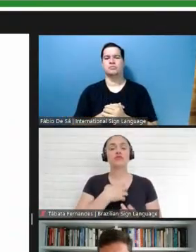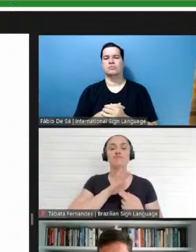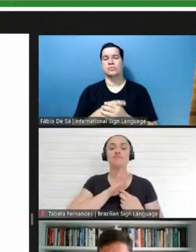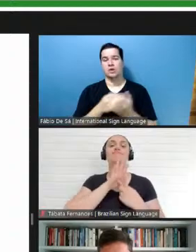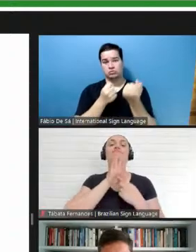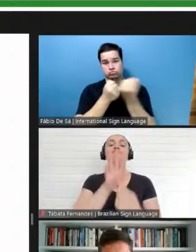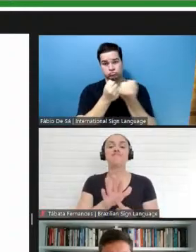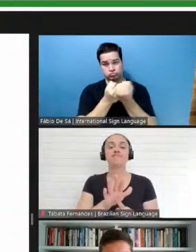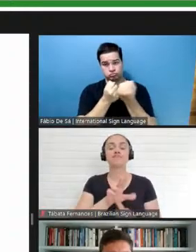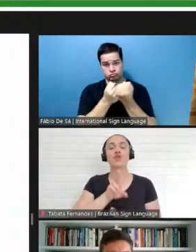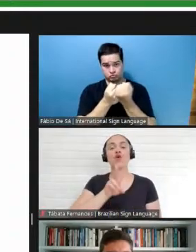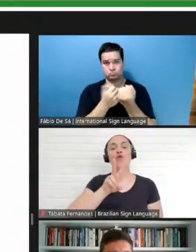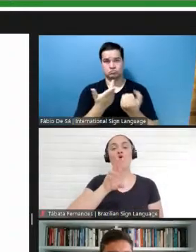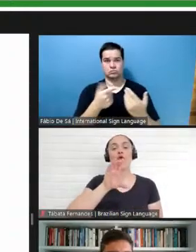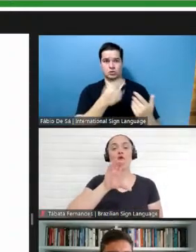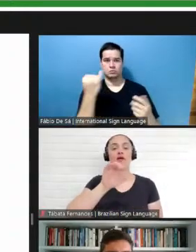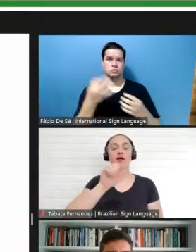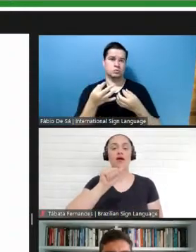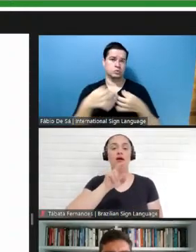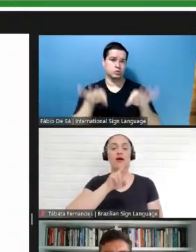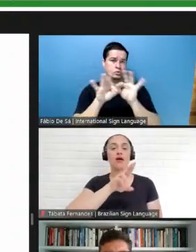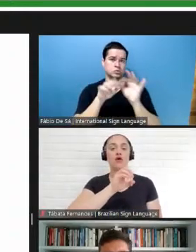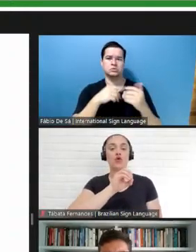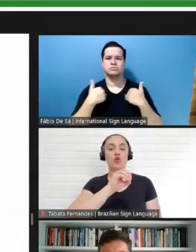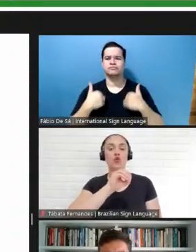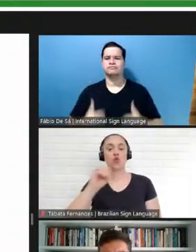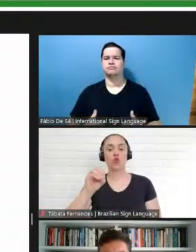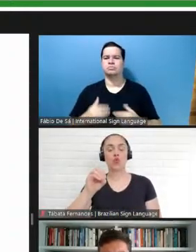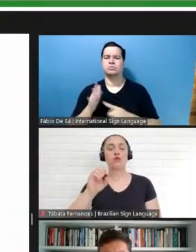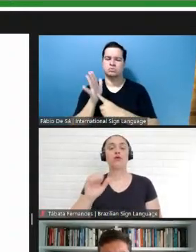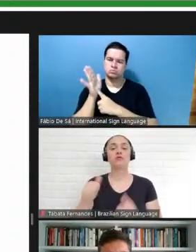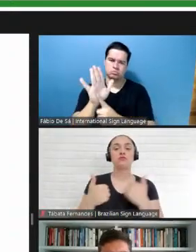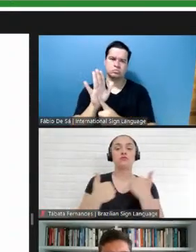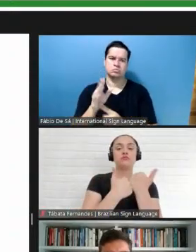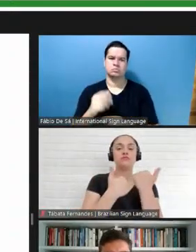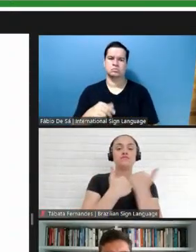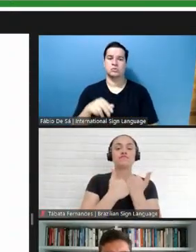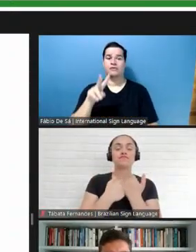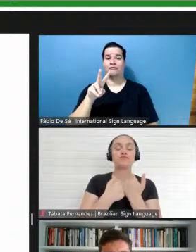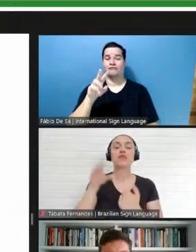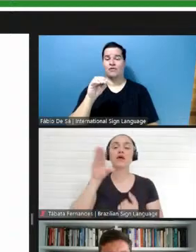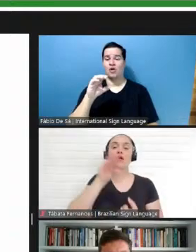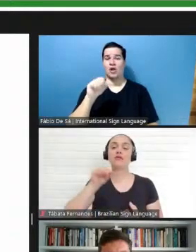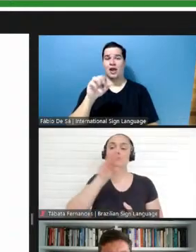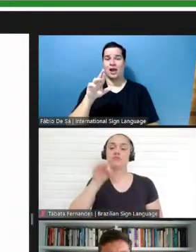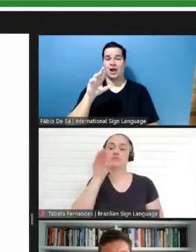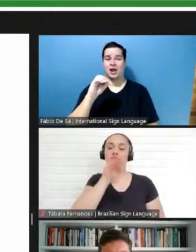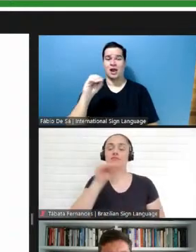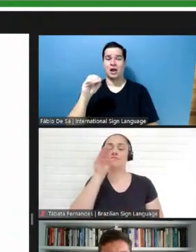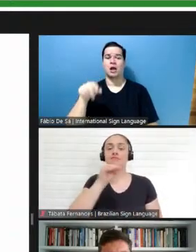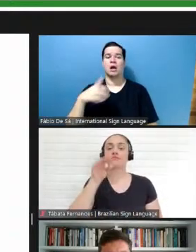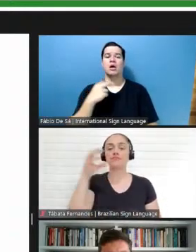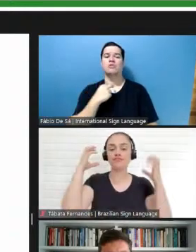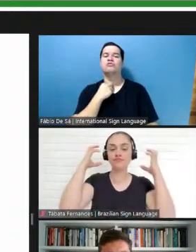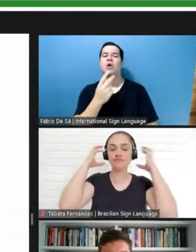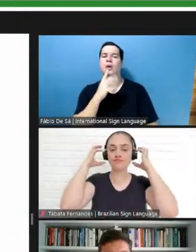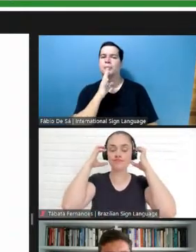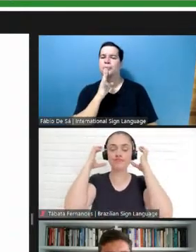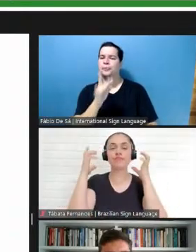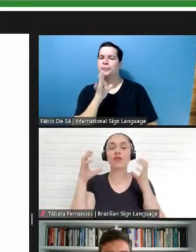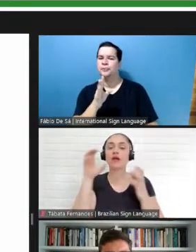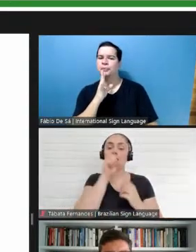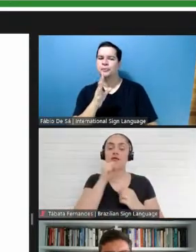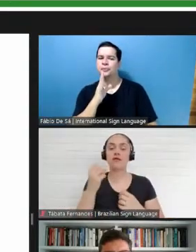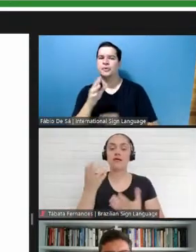Vocaroo is a quick, easy, simple audio recording tool that can be used. It creates a unique link that can be